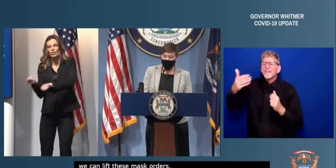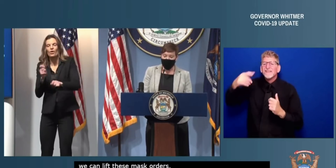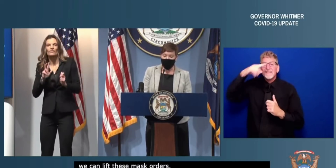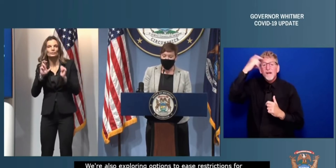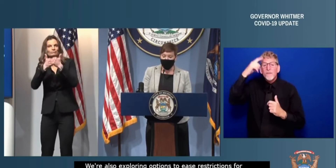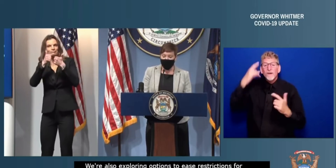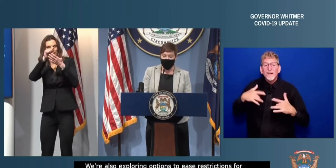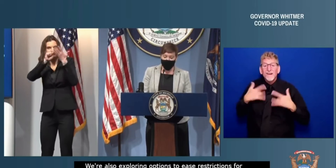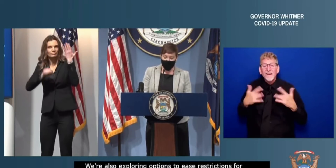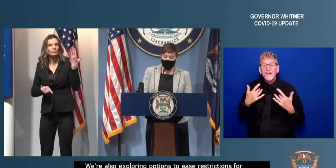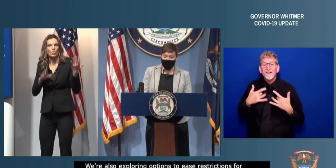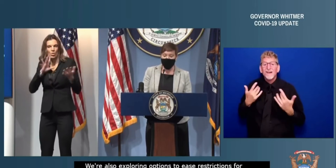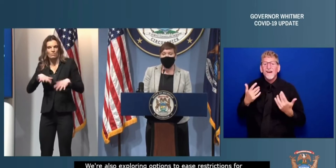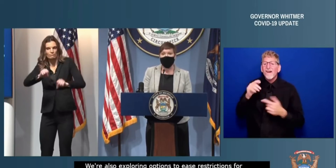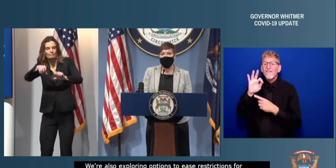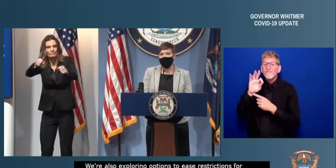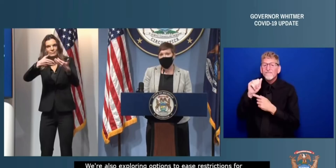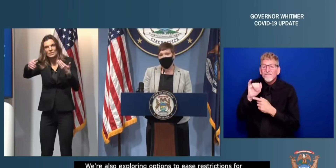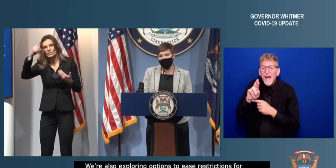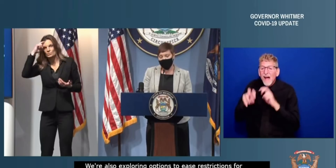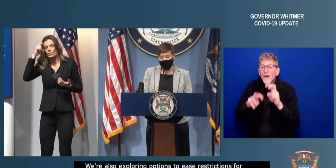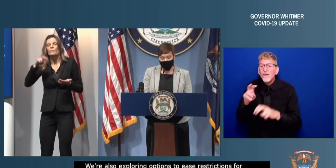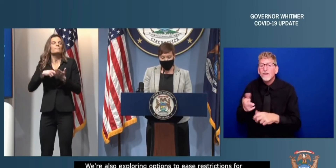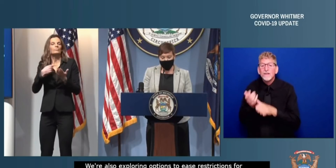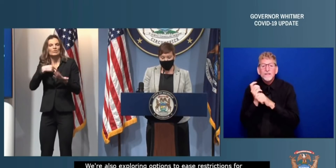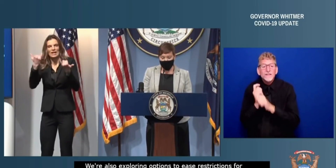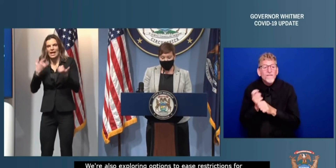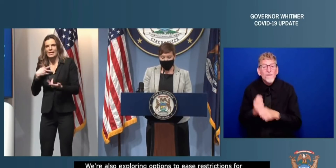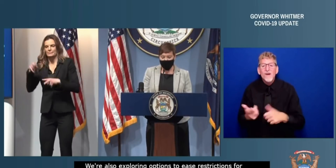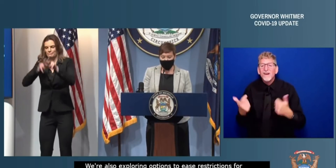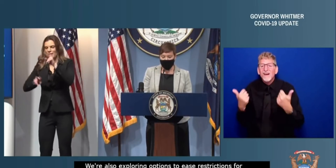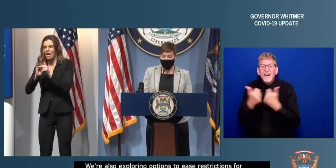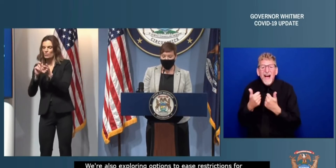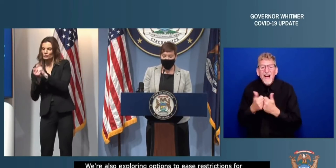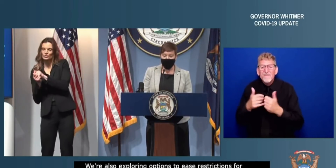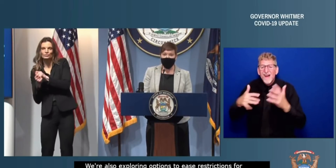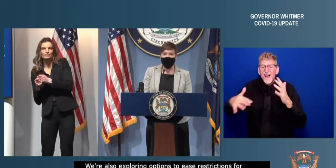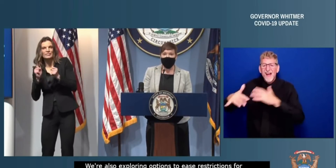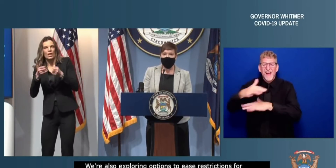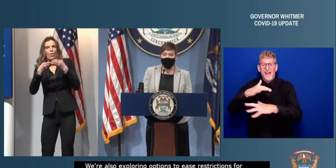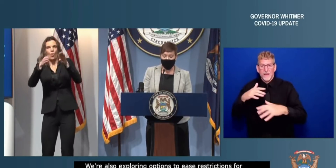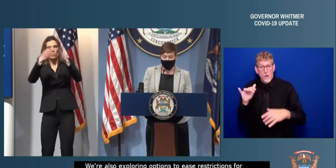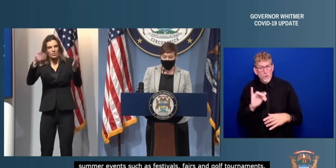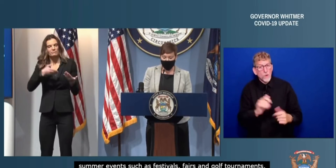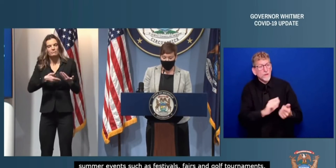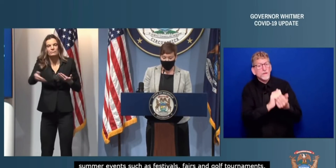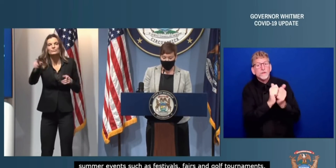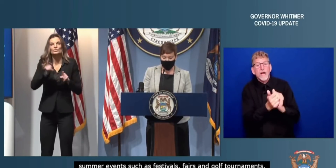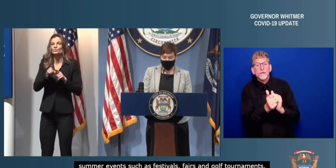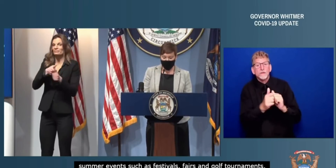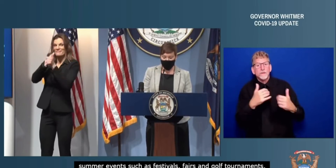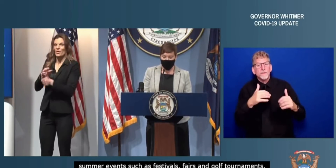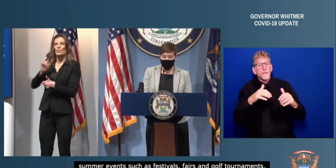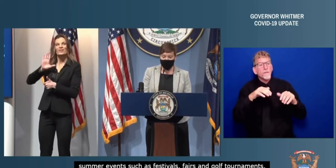coming soon also include official changes to the epidemic order to reflect and align with the new CDC guidance.